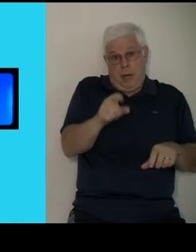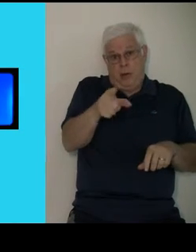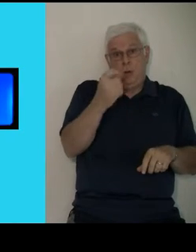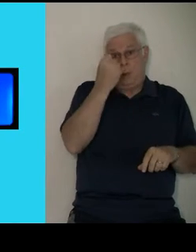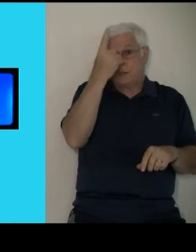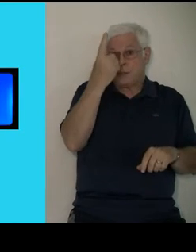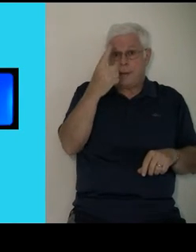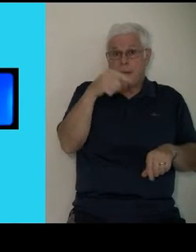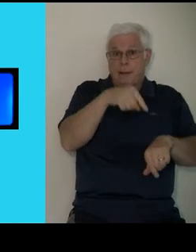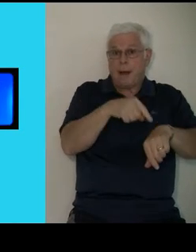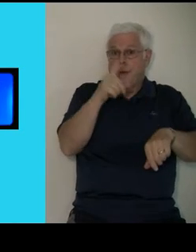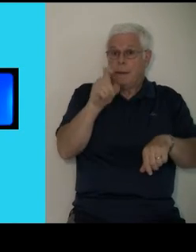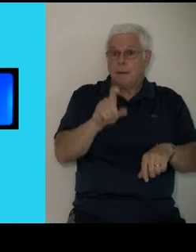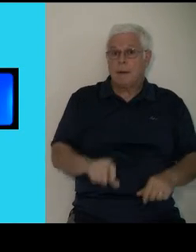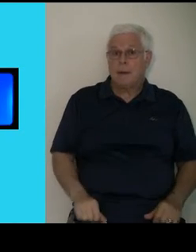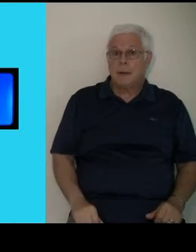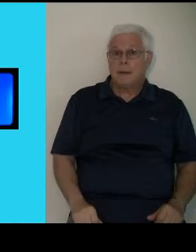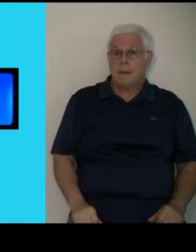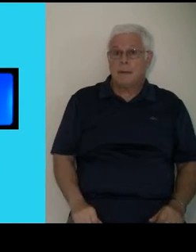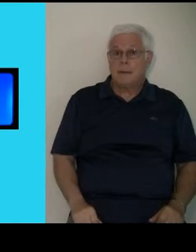Can you understand the time?